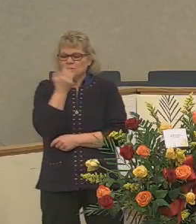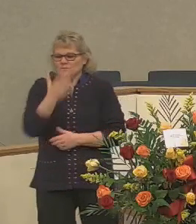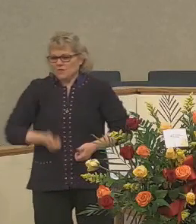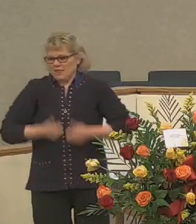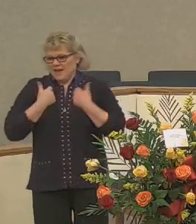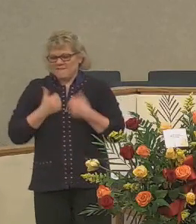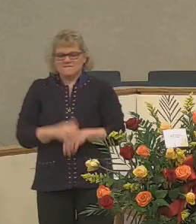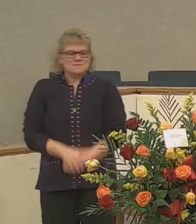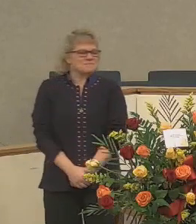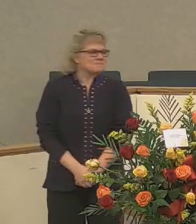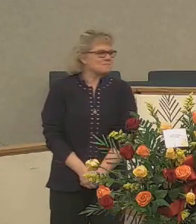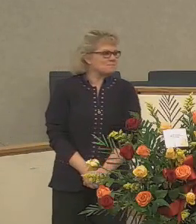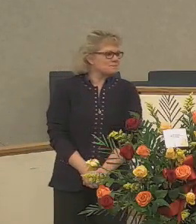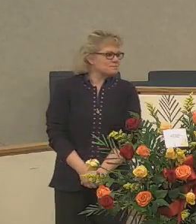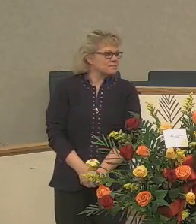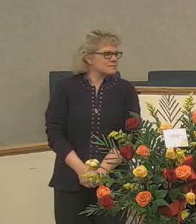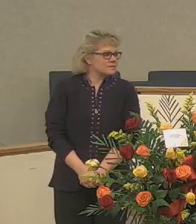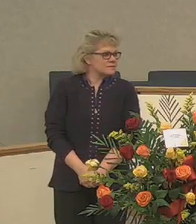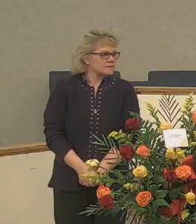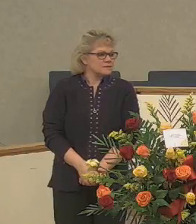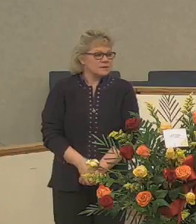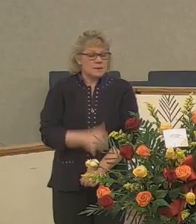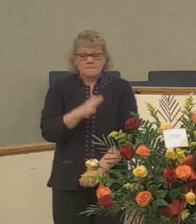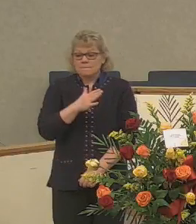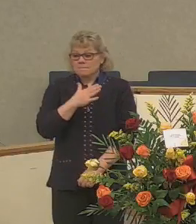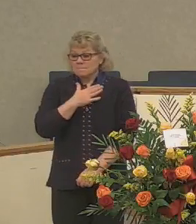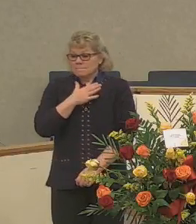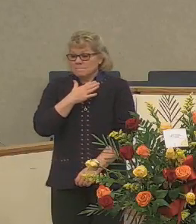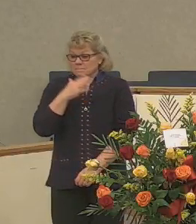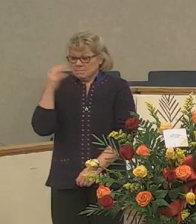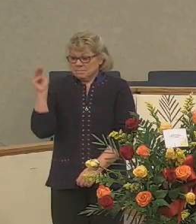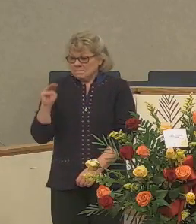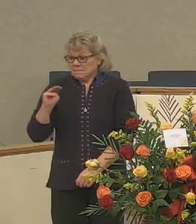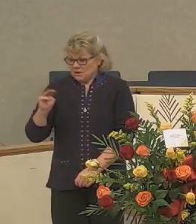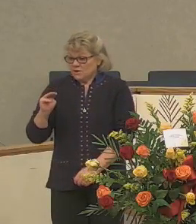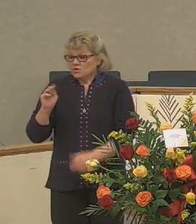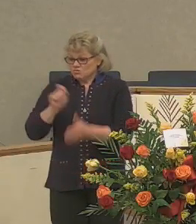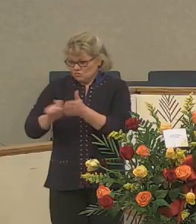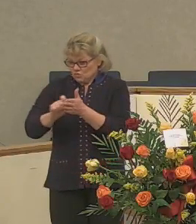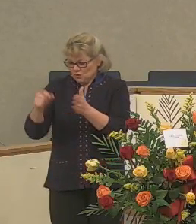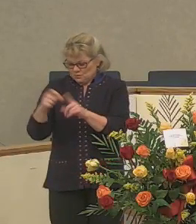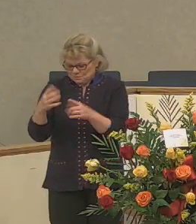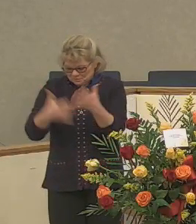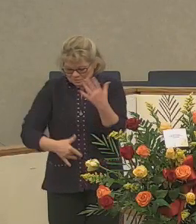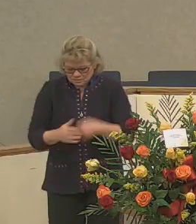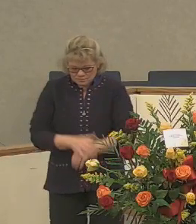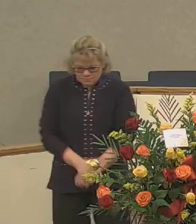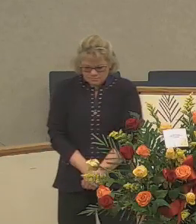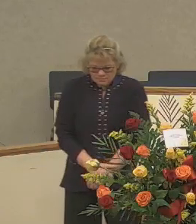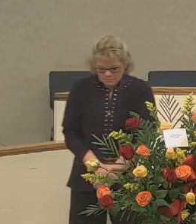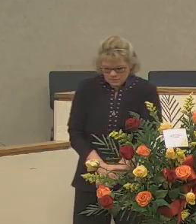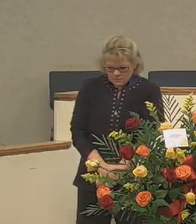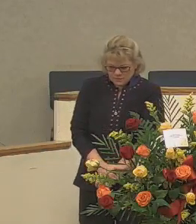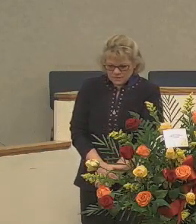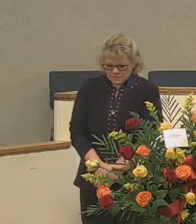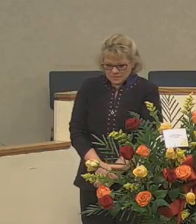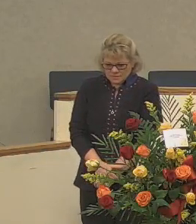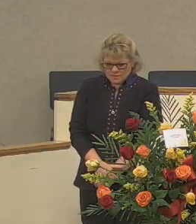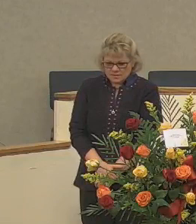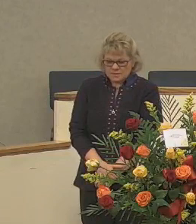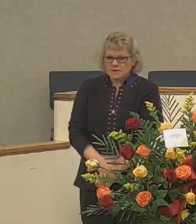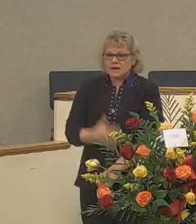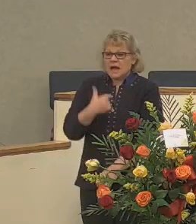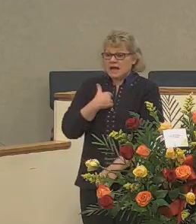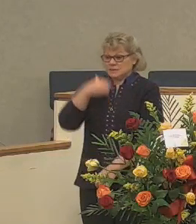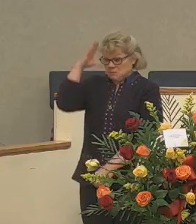life. And so these are his words written by Marion Wojnarowski. As boys, my